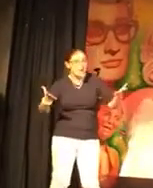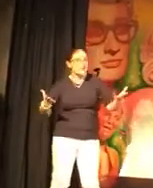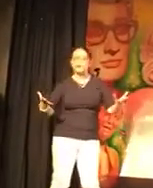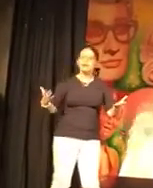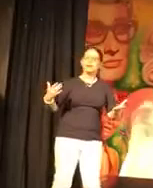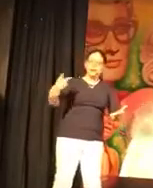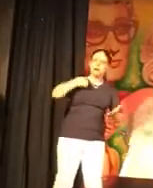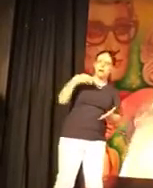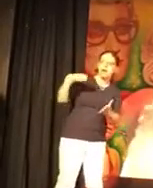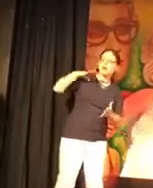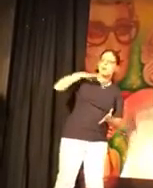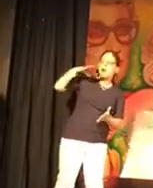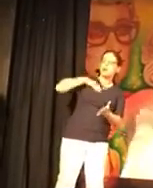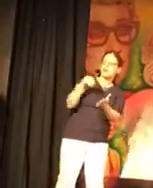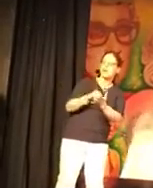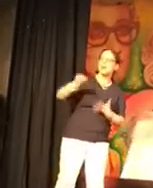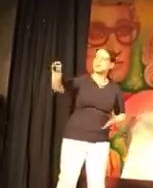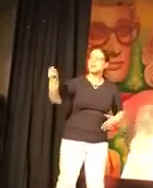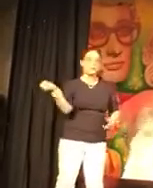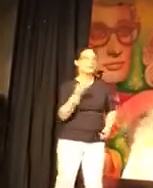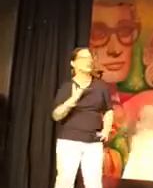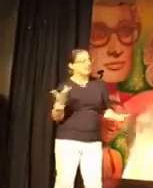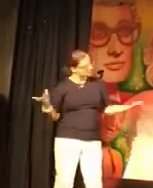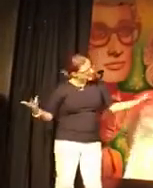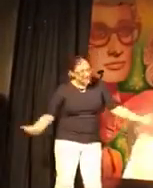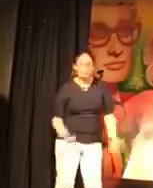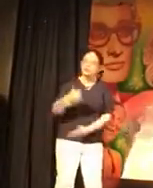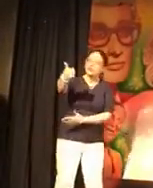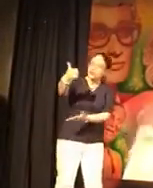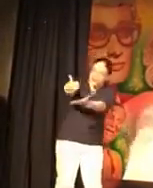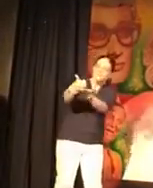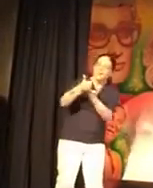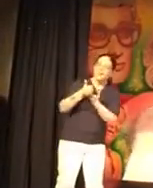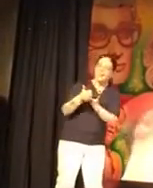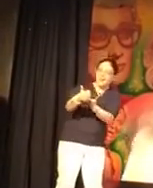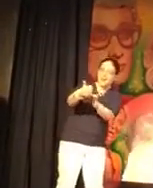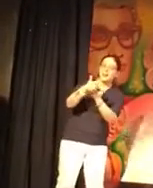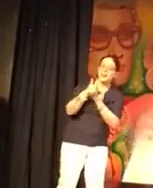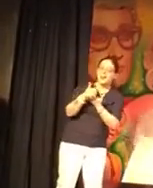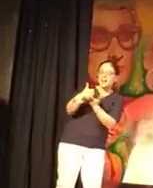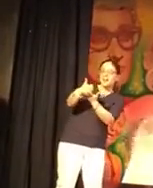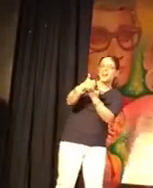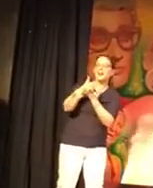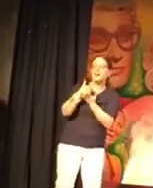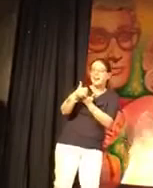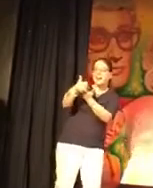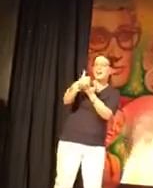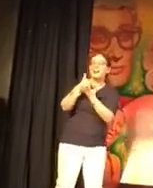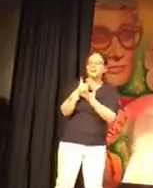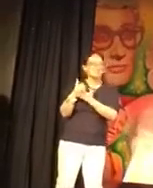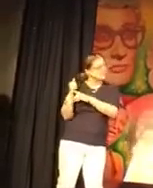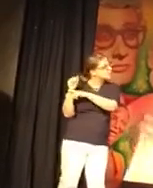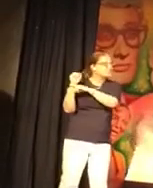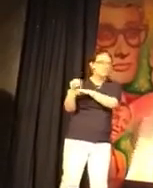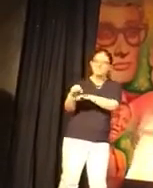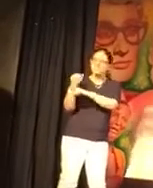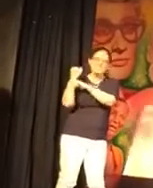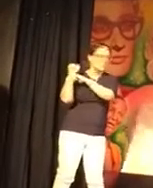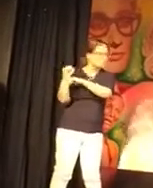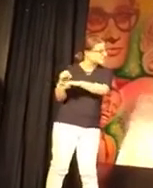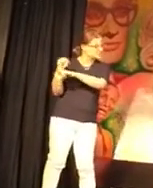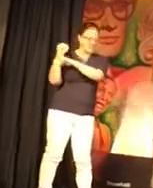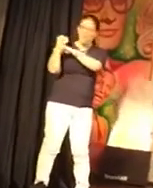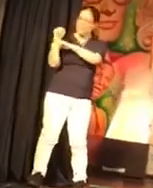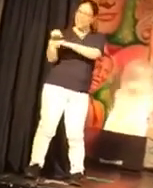when you've already paid Good life that you